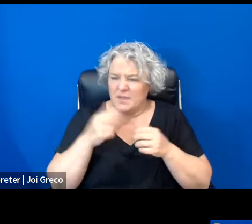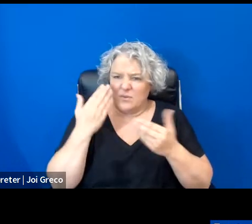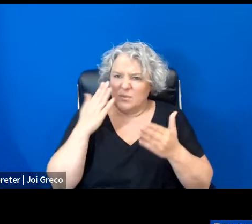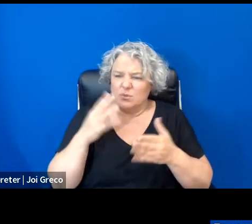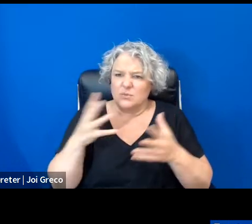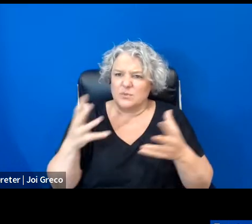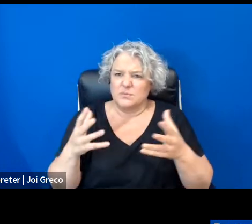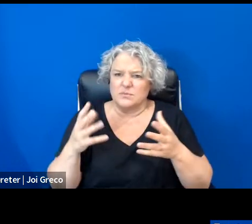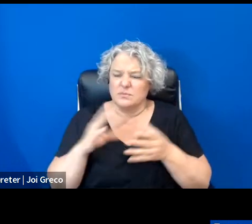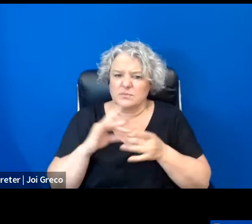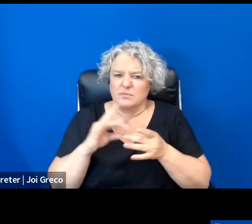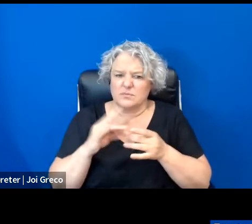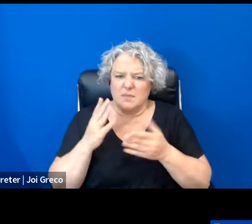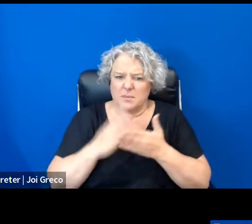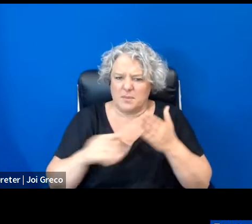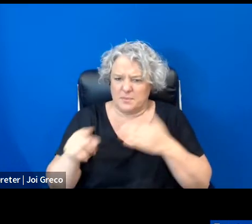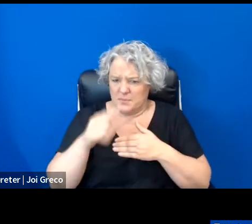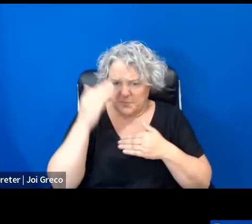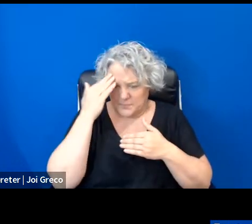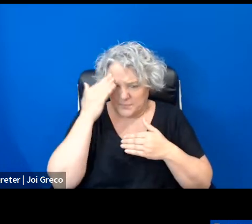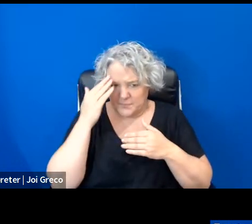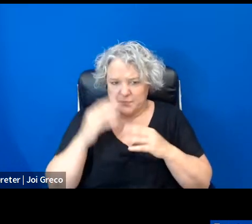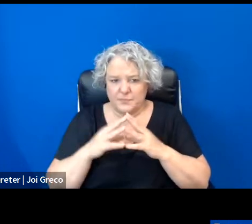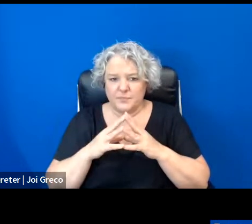but some of you maybe know that.